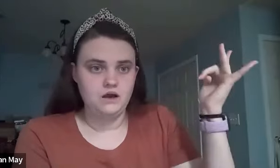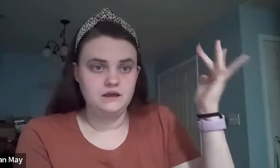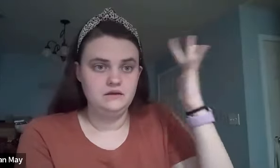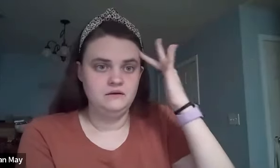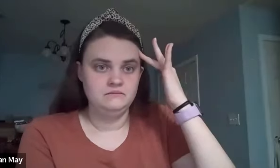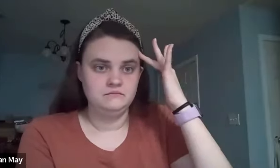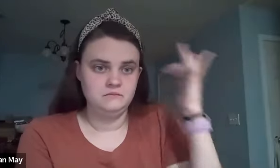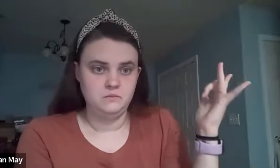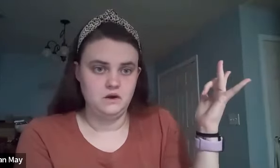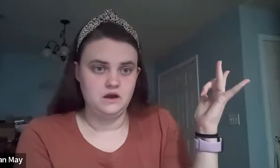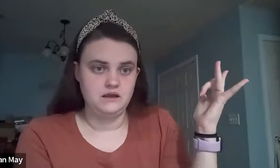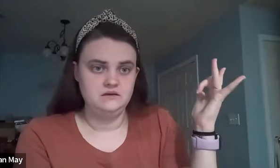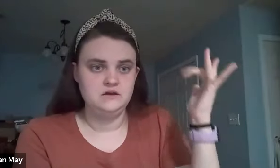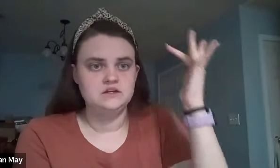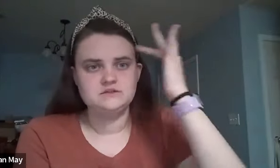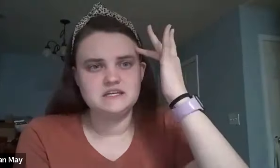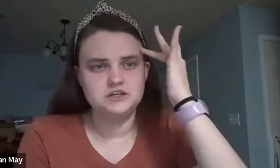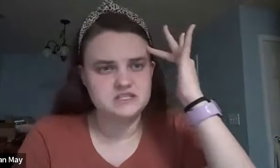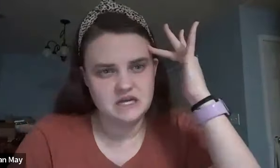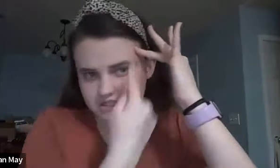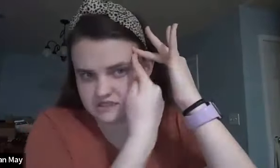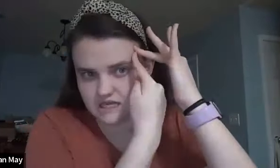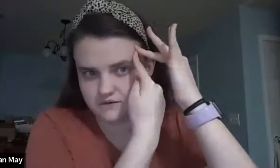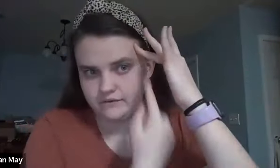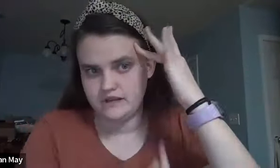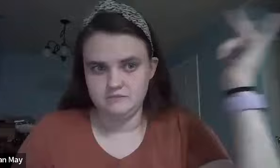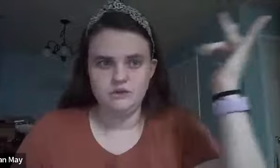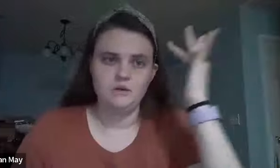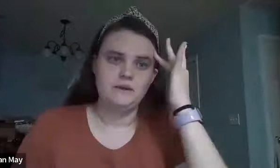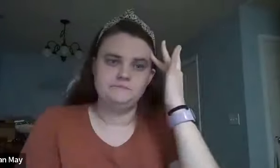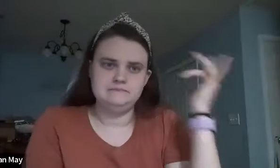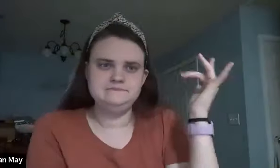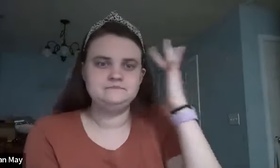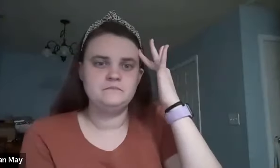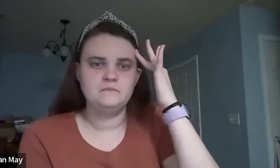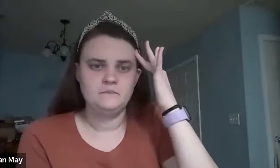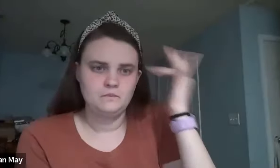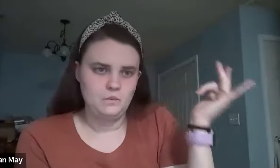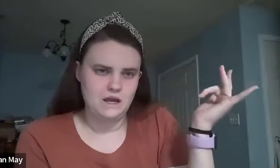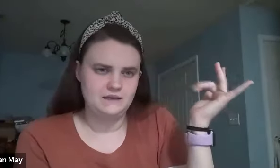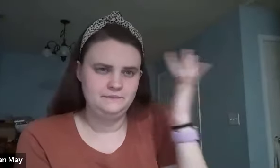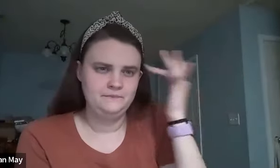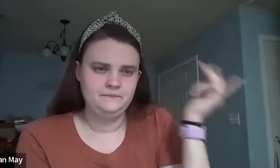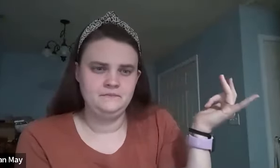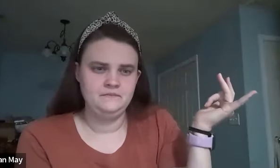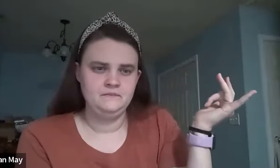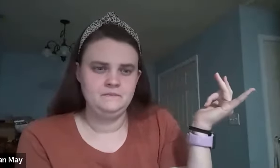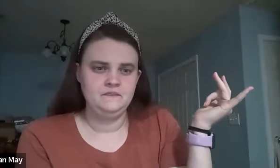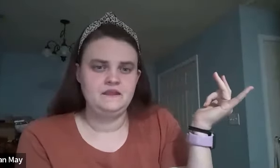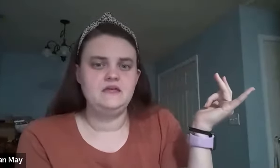Y. So it's like you're just touching the side of your forehead and pulling away. Y. And